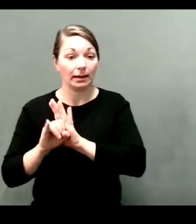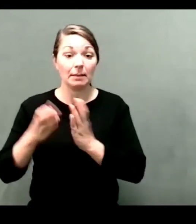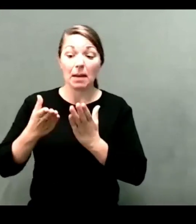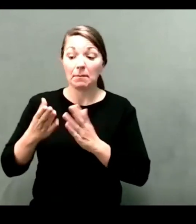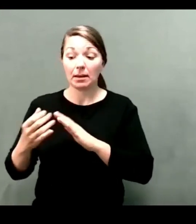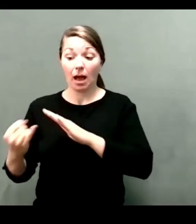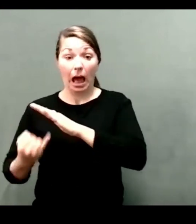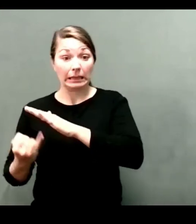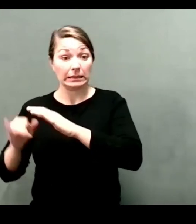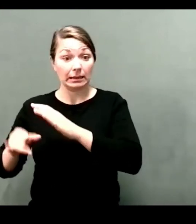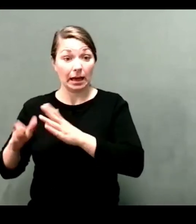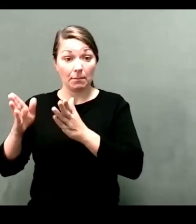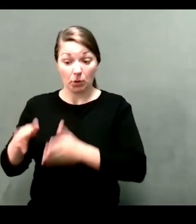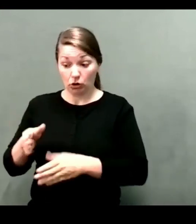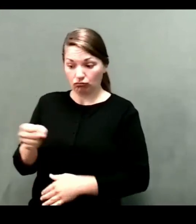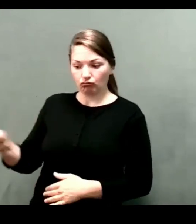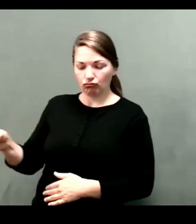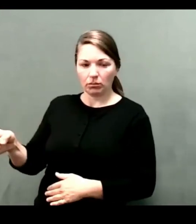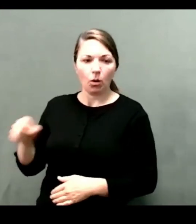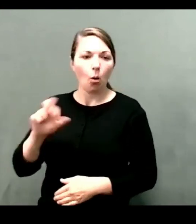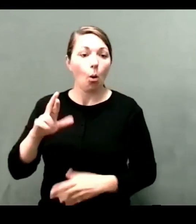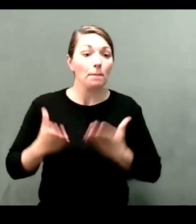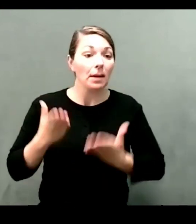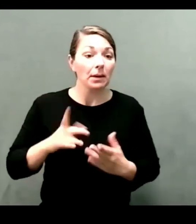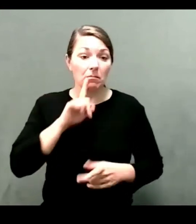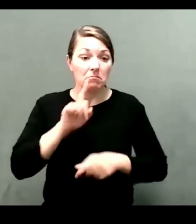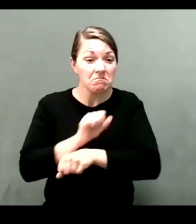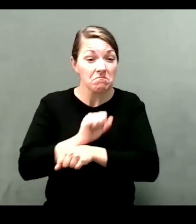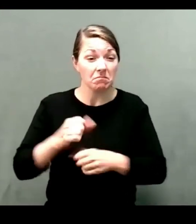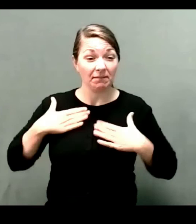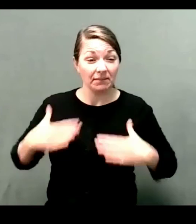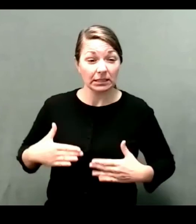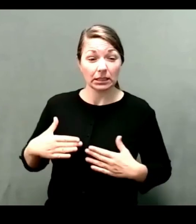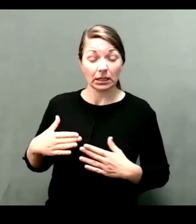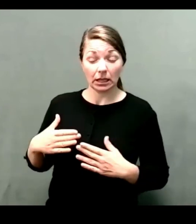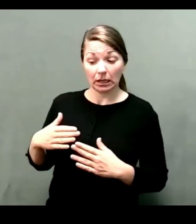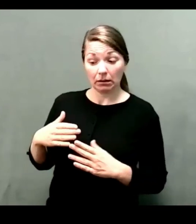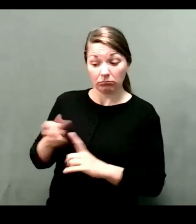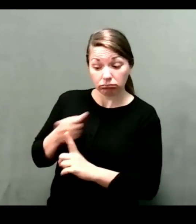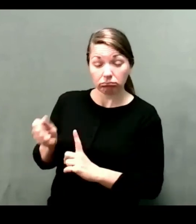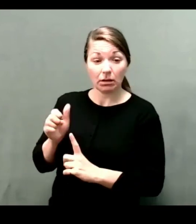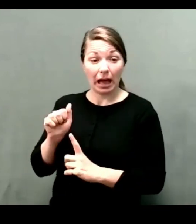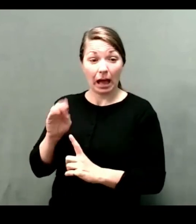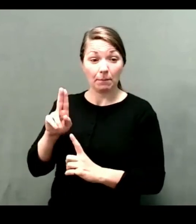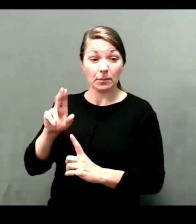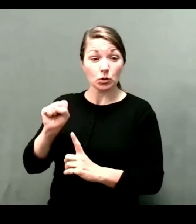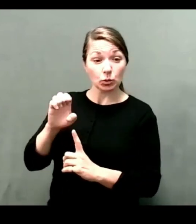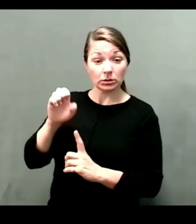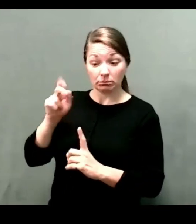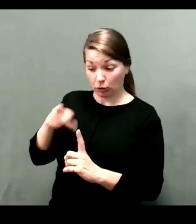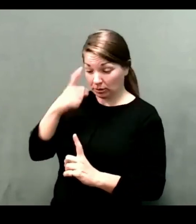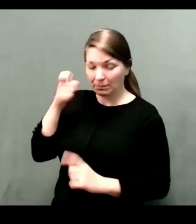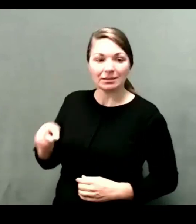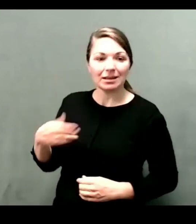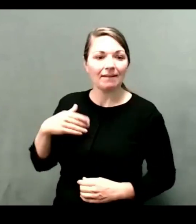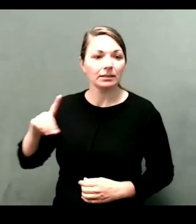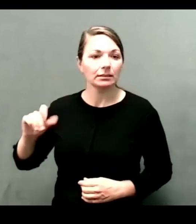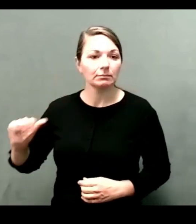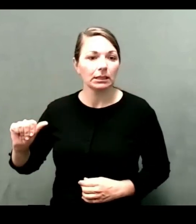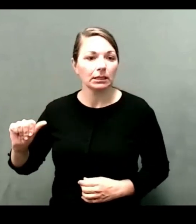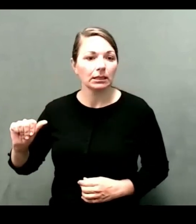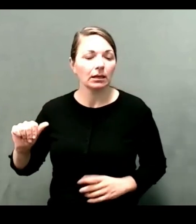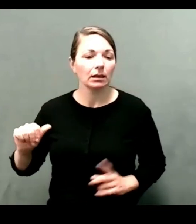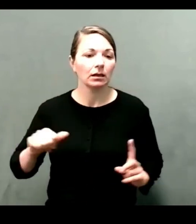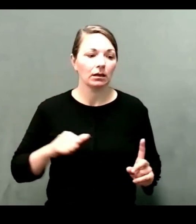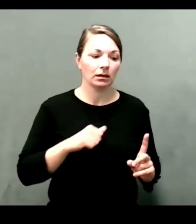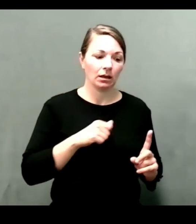person. Maybe they, physically abuse them because the person, maybe your client has a disability, right? And maybe their partner was